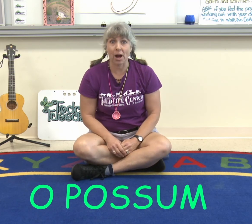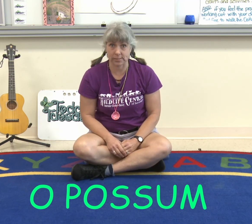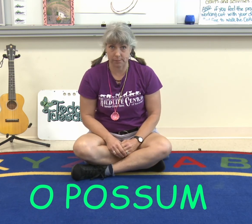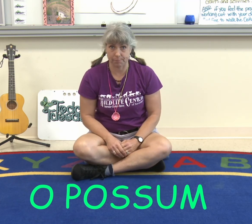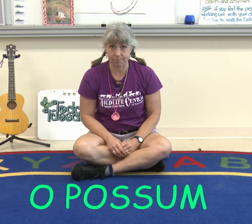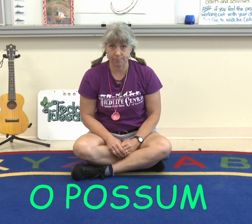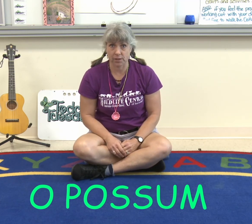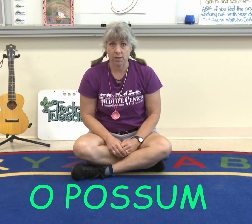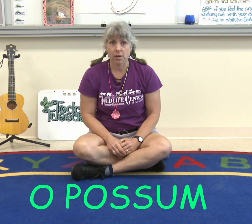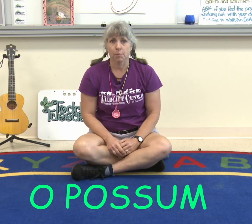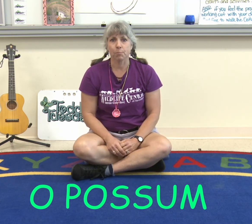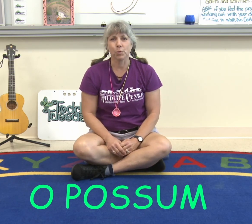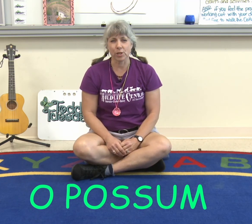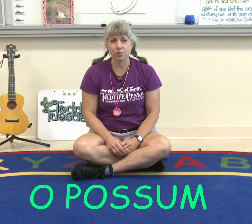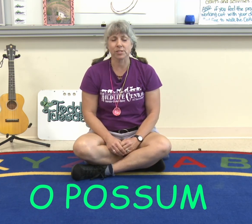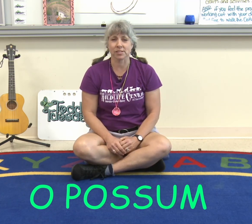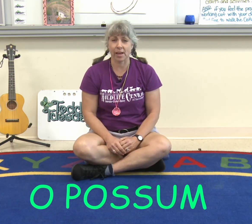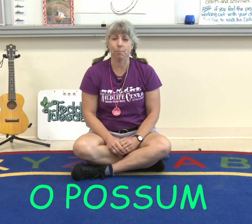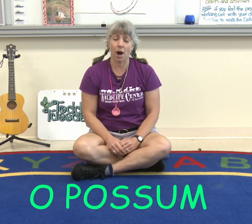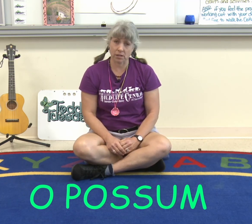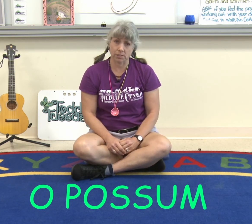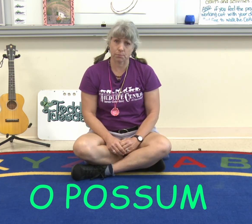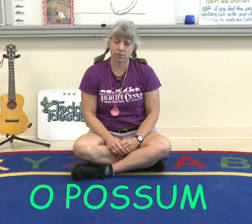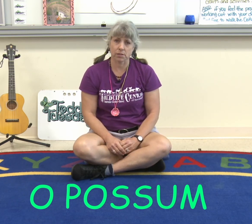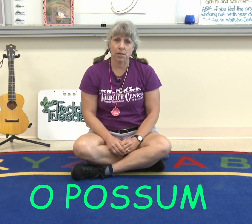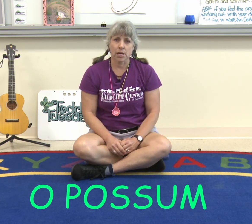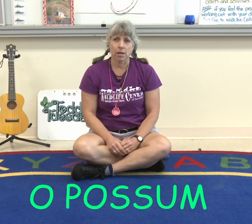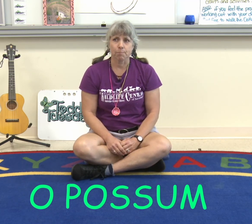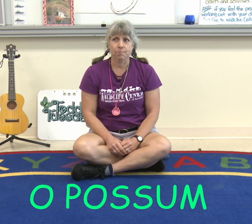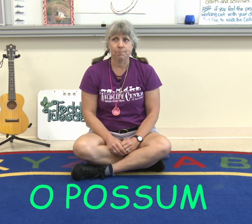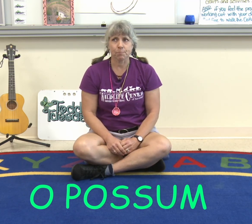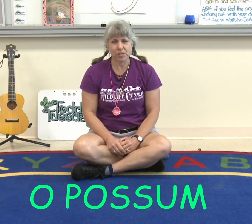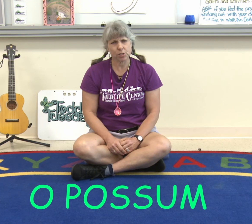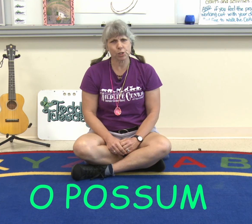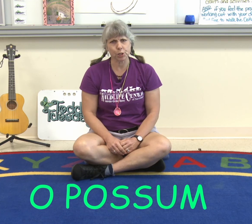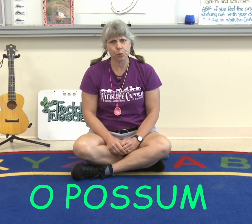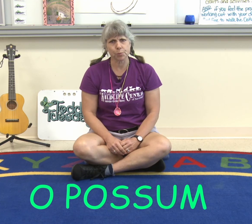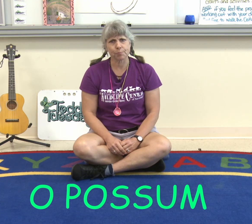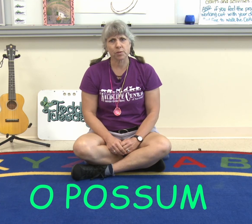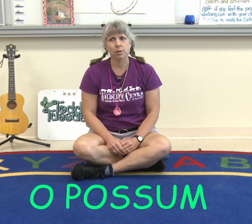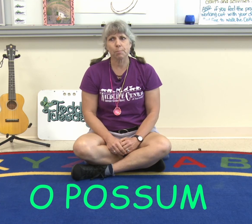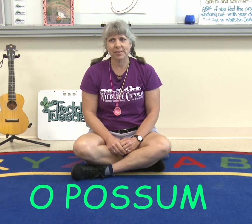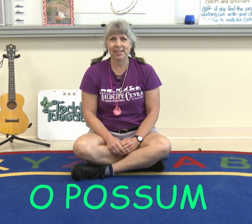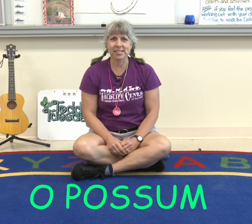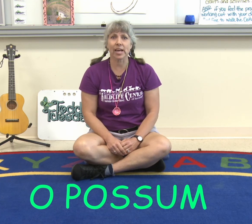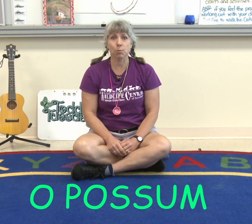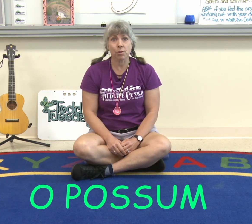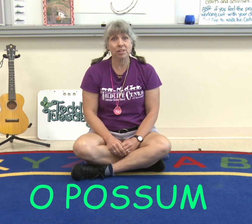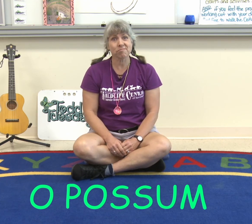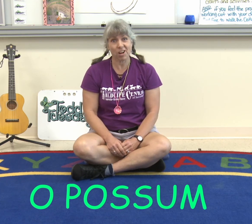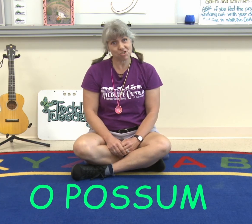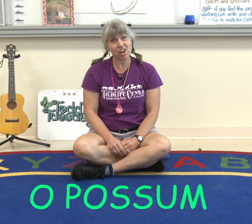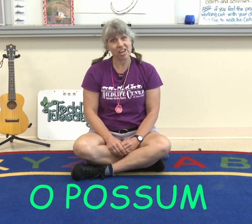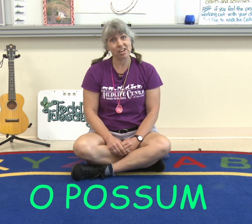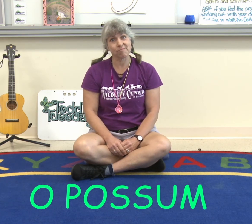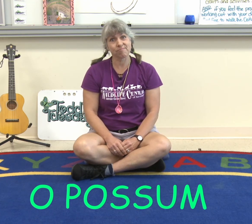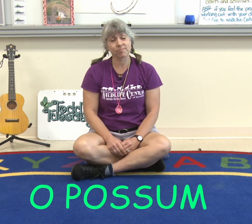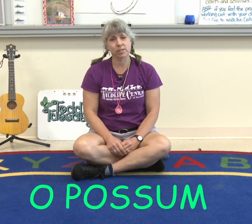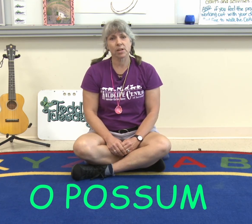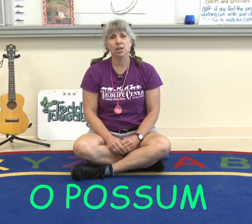possum. We used to say possums. We still do, but that's an animal in Australia. So